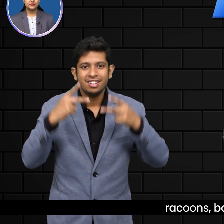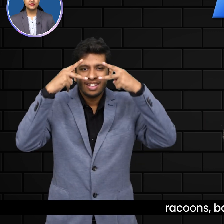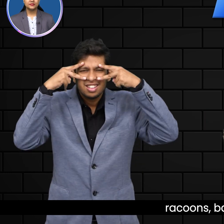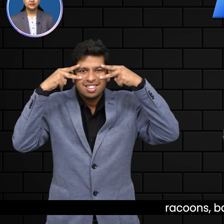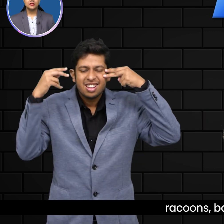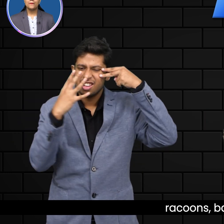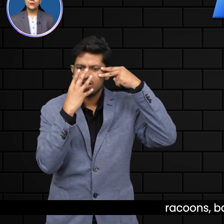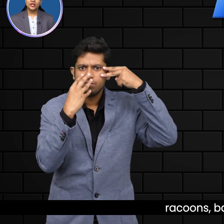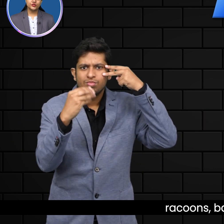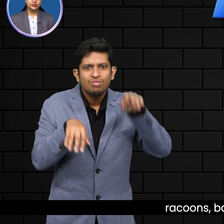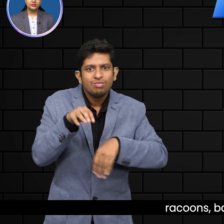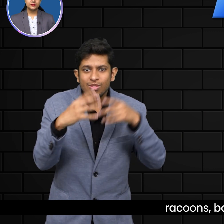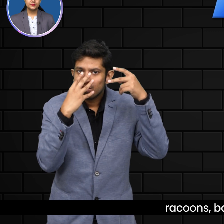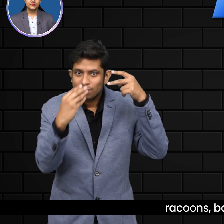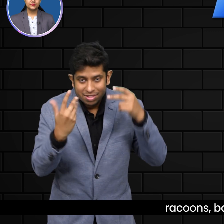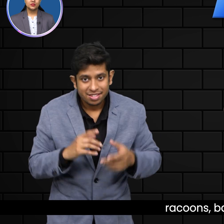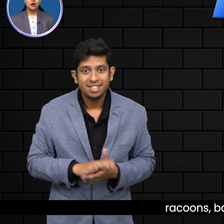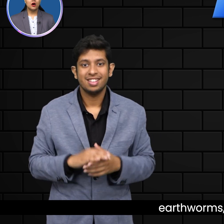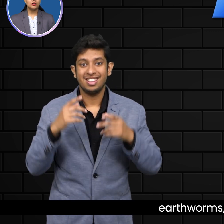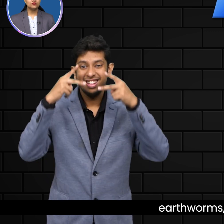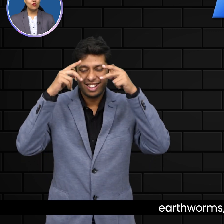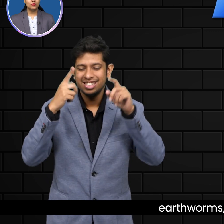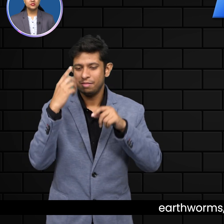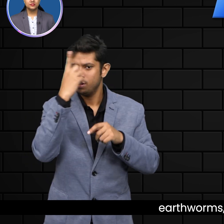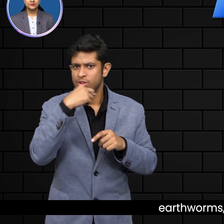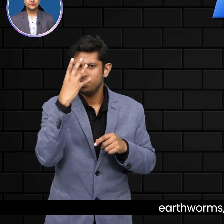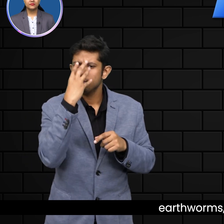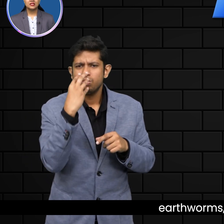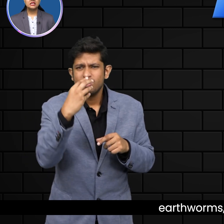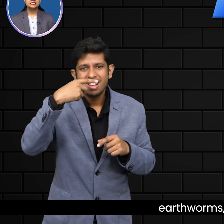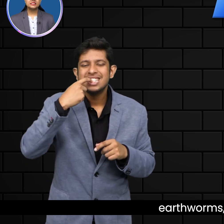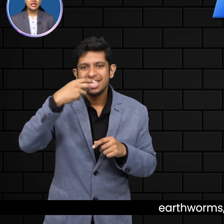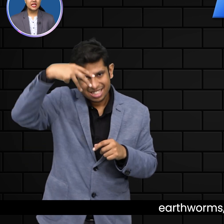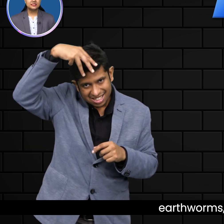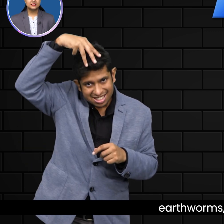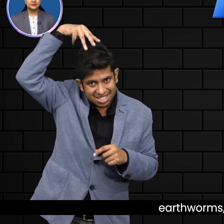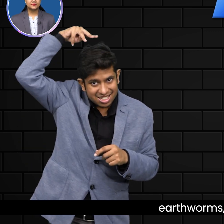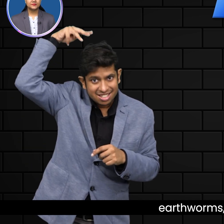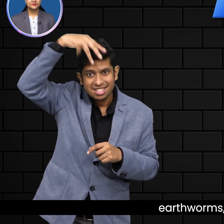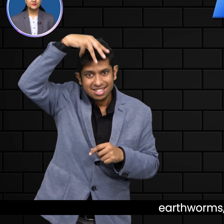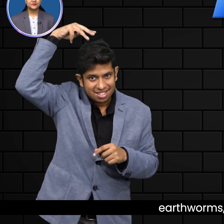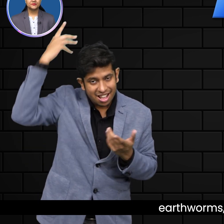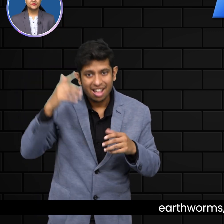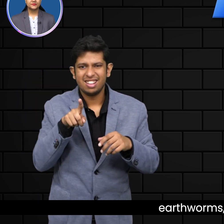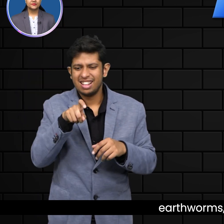raccoons, badgers, earthworms, snakes,